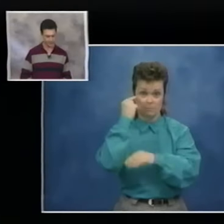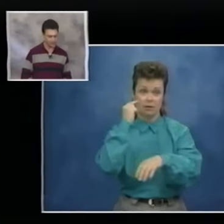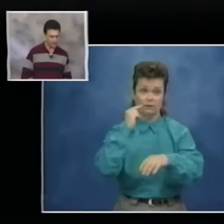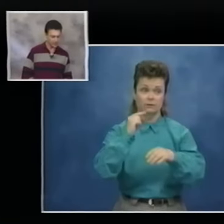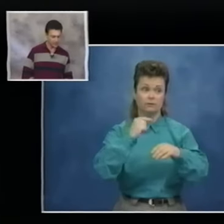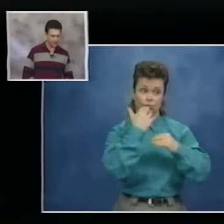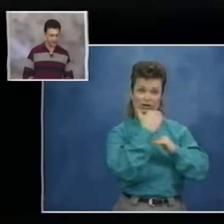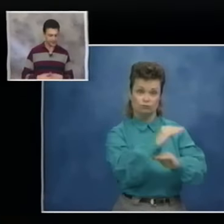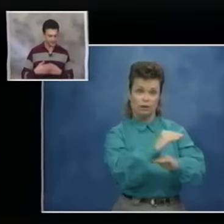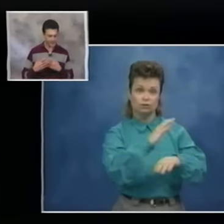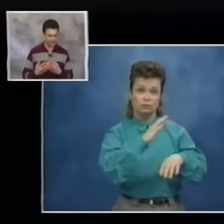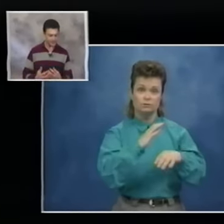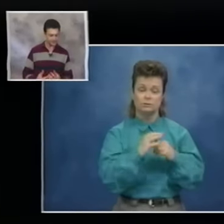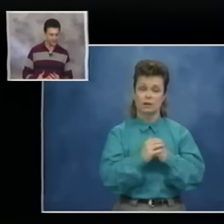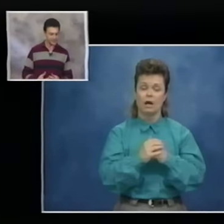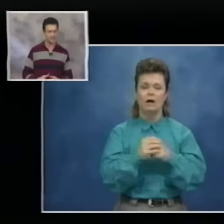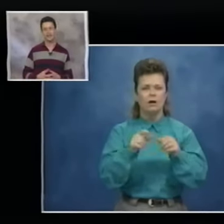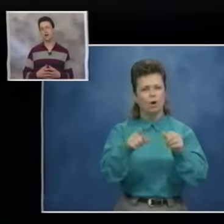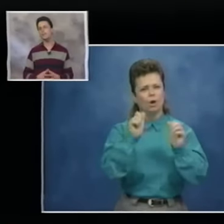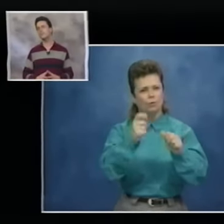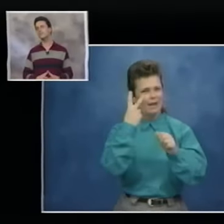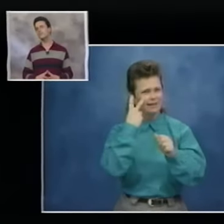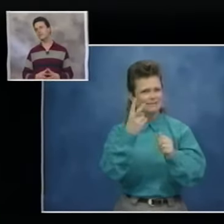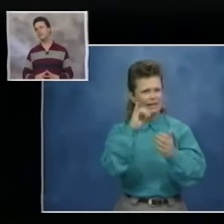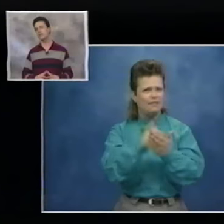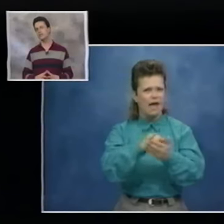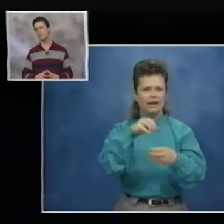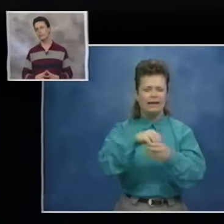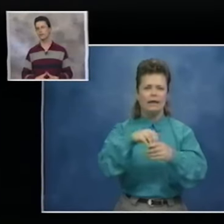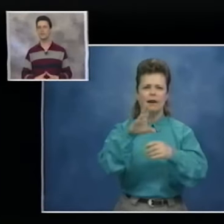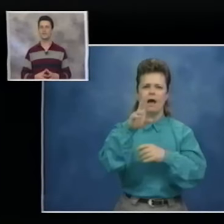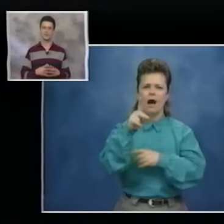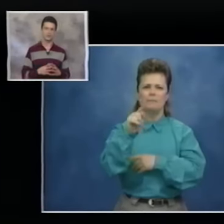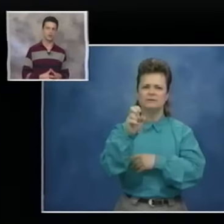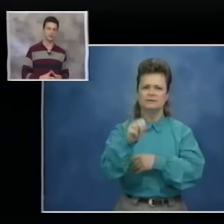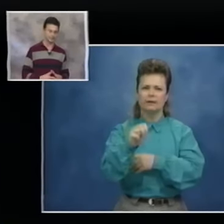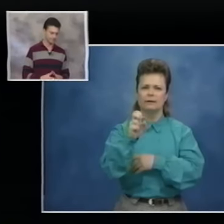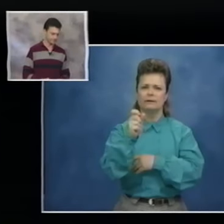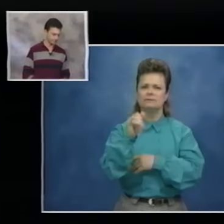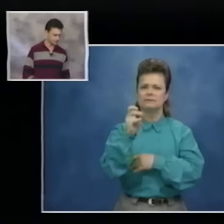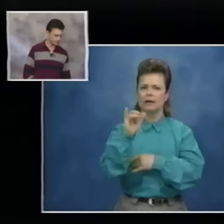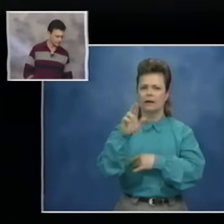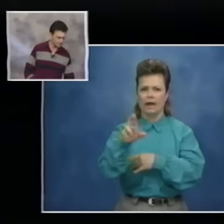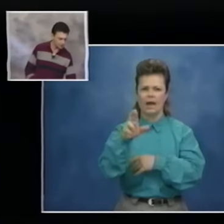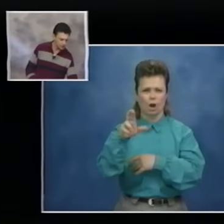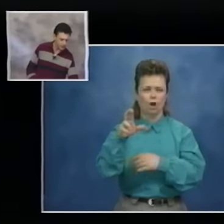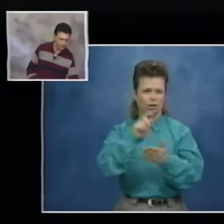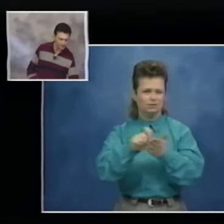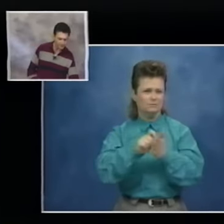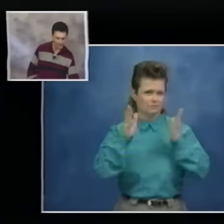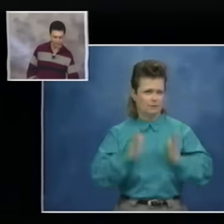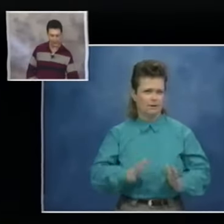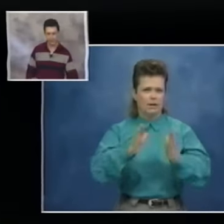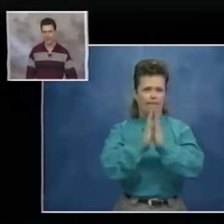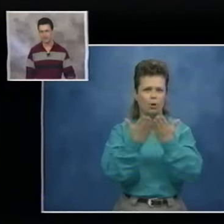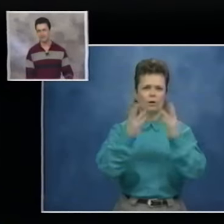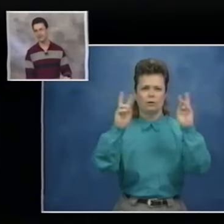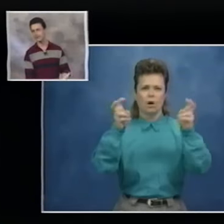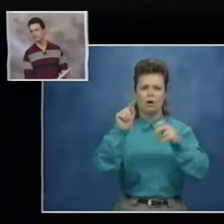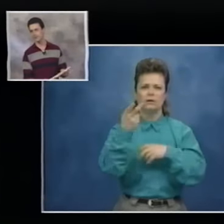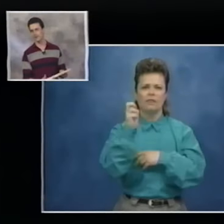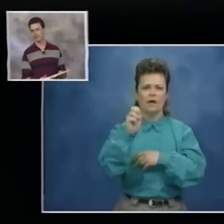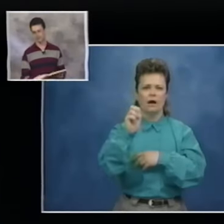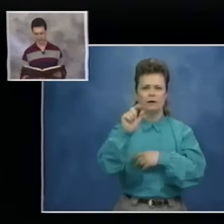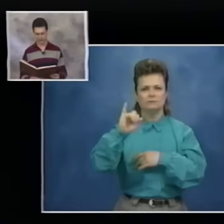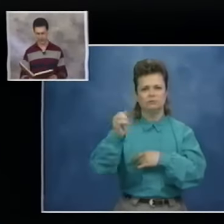restriction can be seen in Upton Sinclair's book, The Jungle. Upton Sinclair writes in